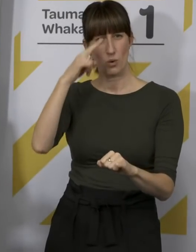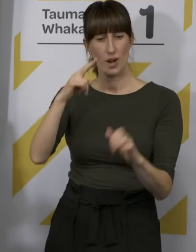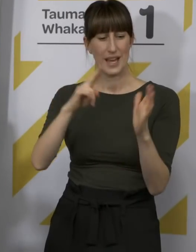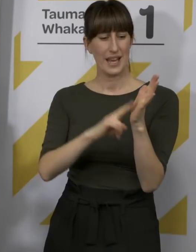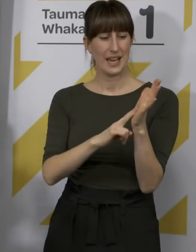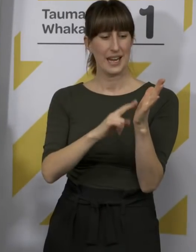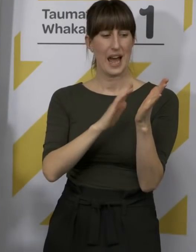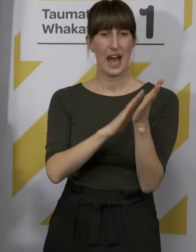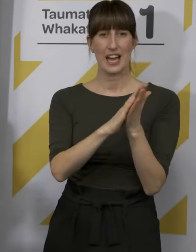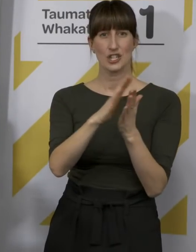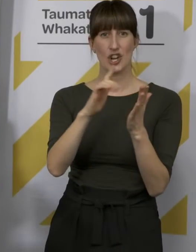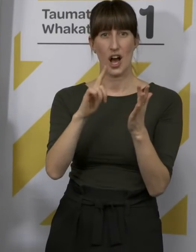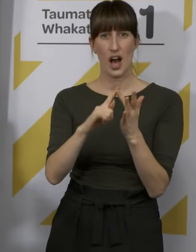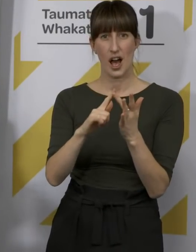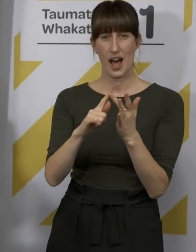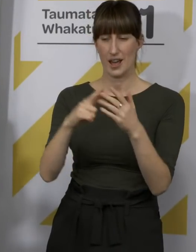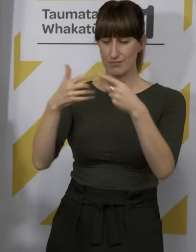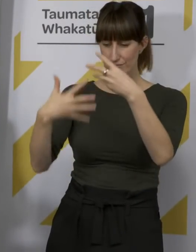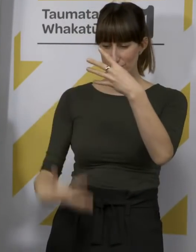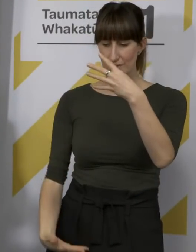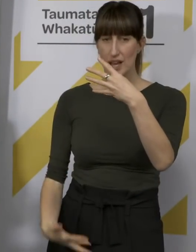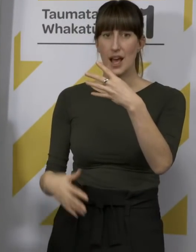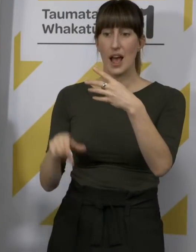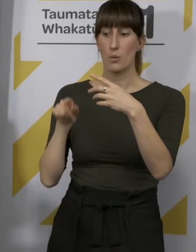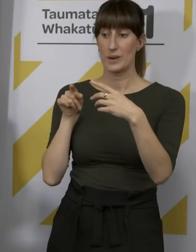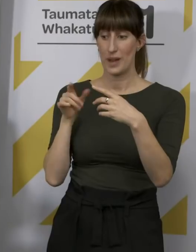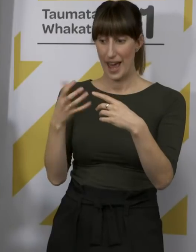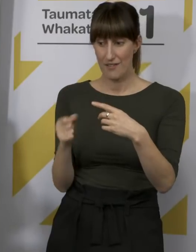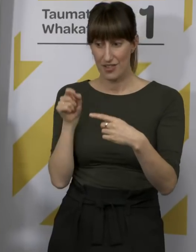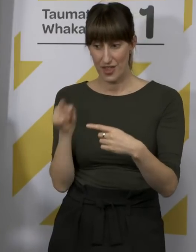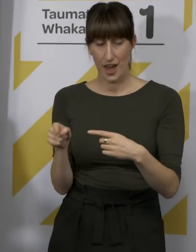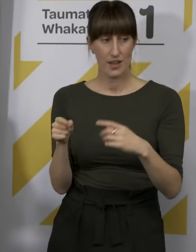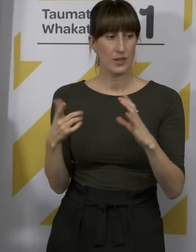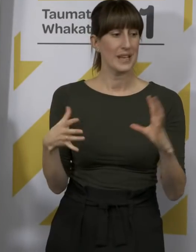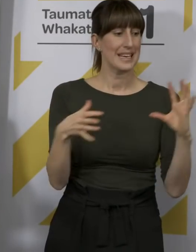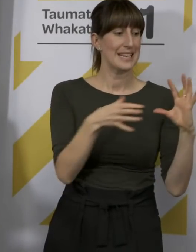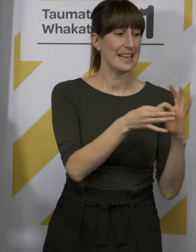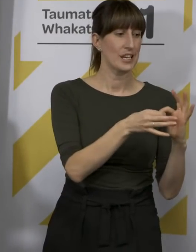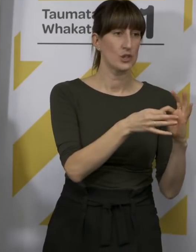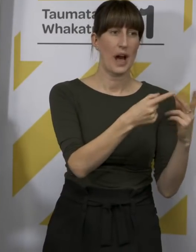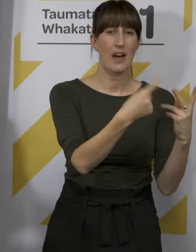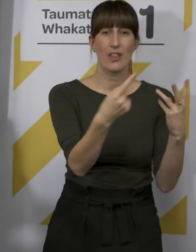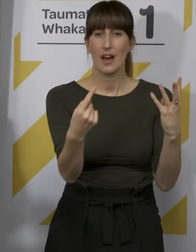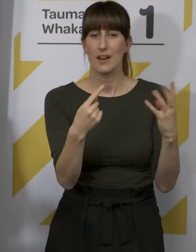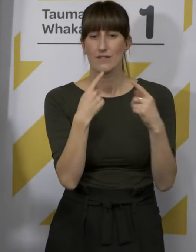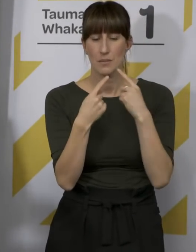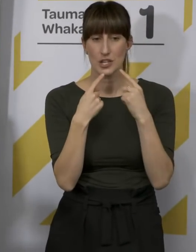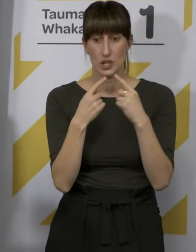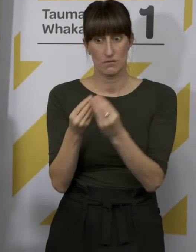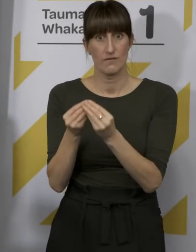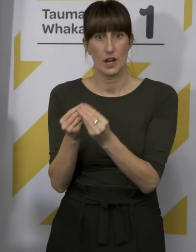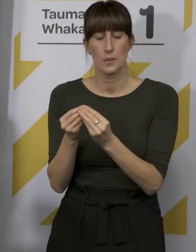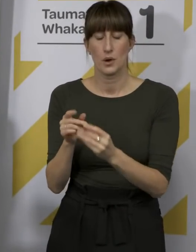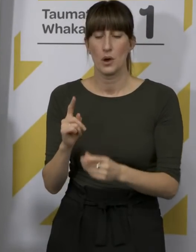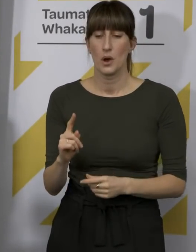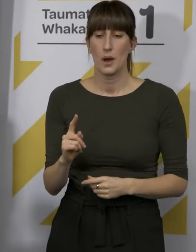can link data from a whole range of different sources, and that's a real asset to us. And in this case,